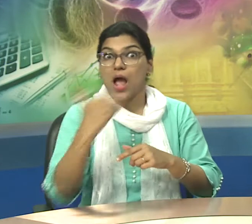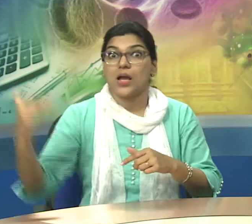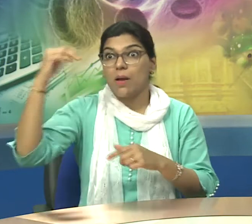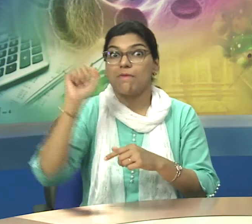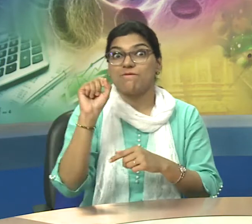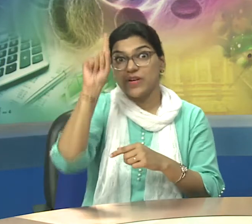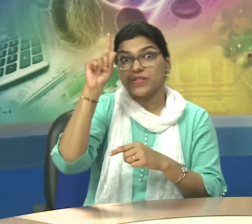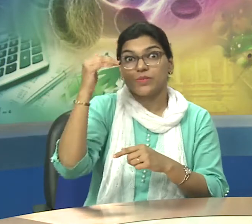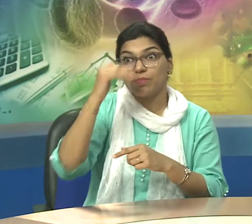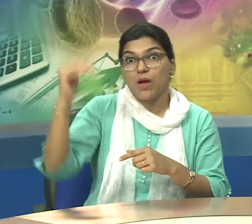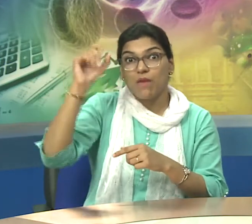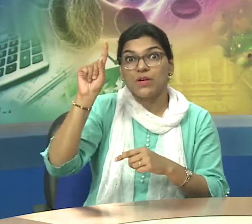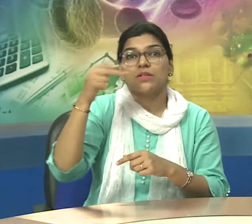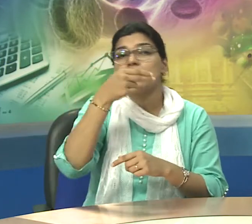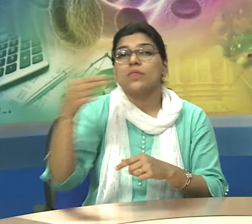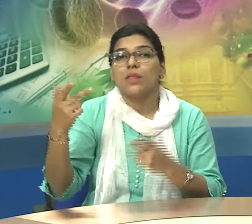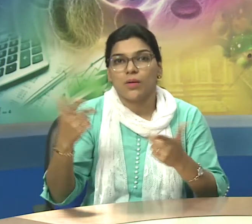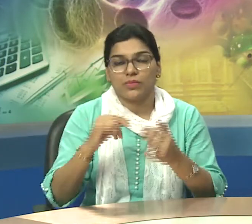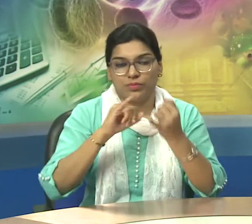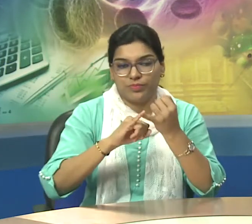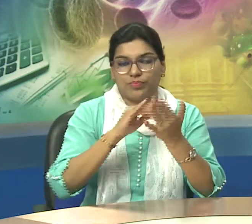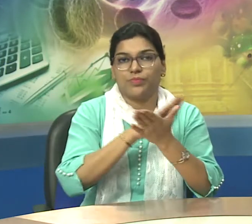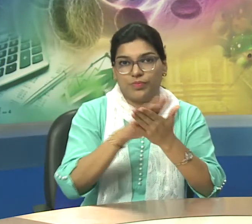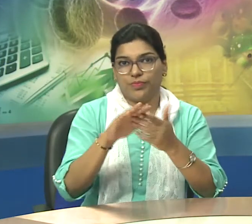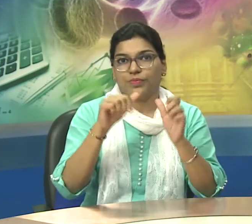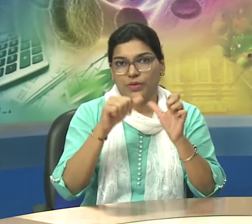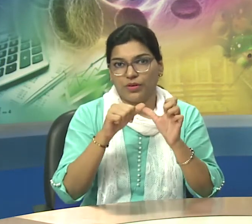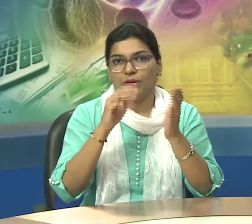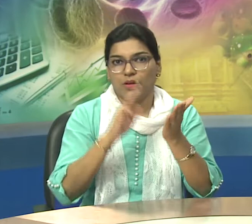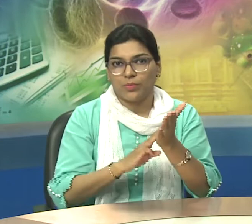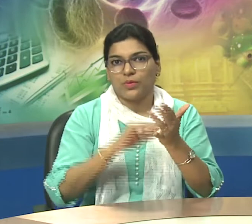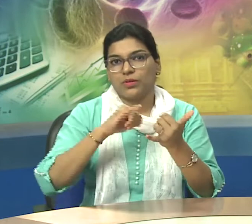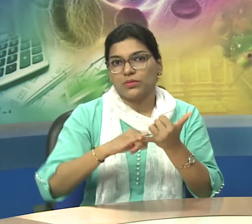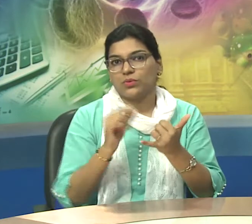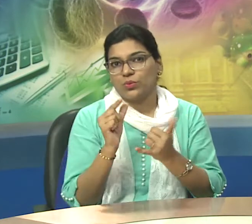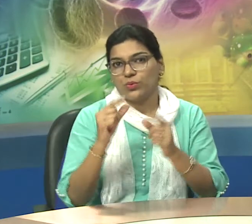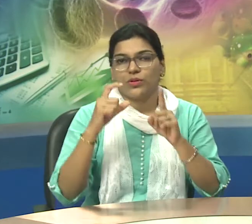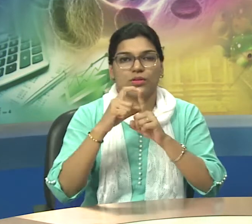to sound like his elder brother's